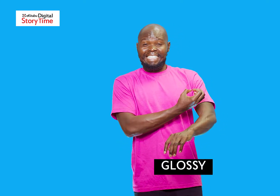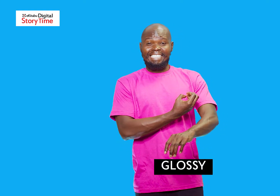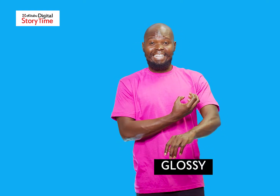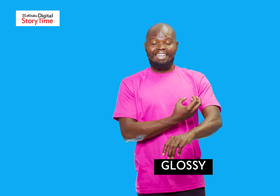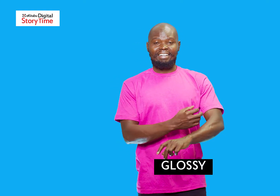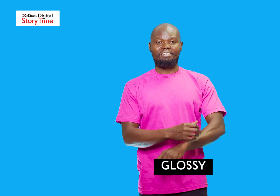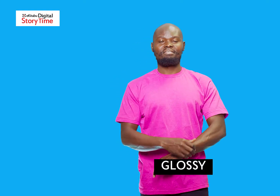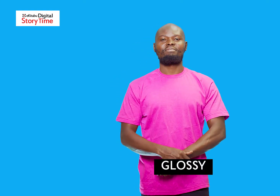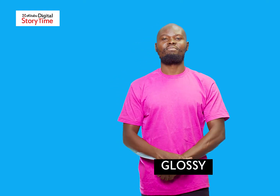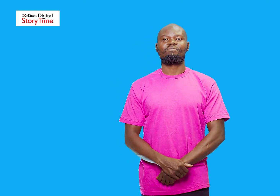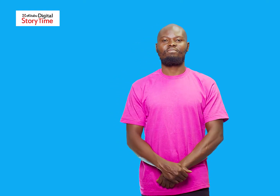Glossy.